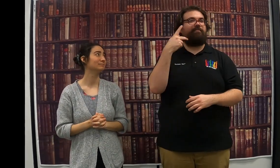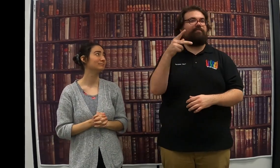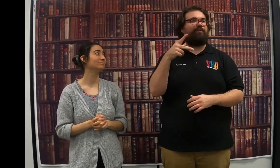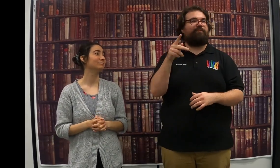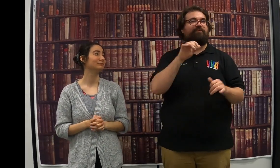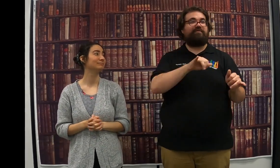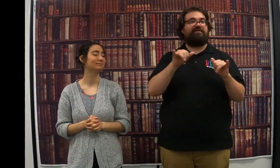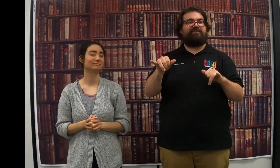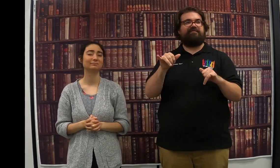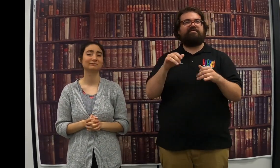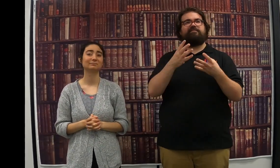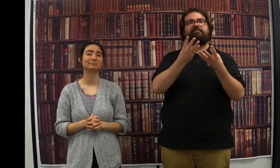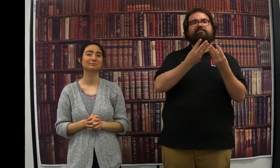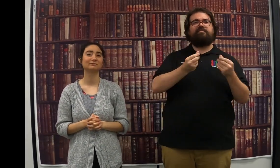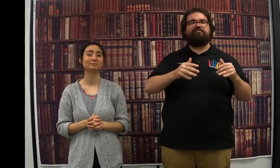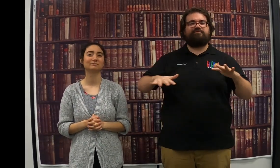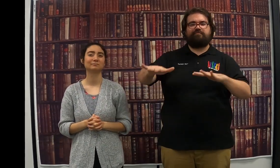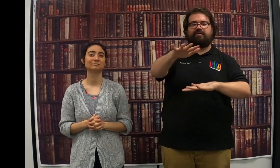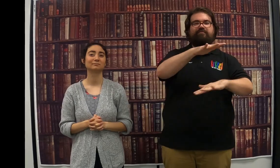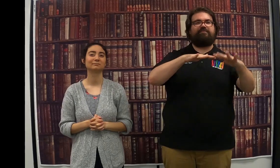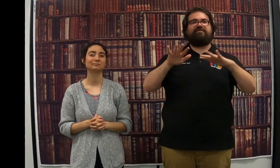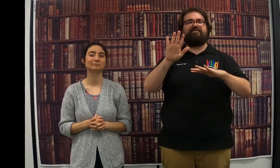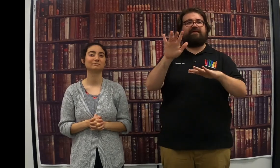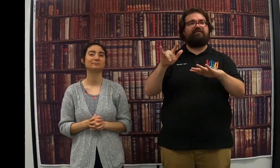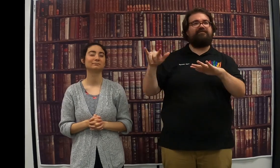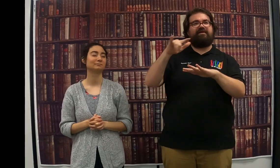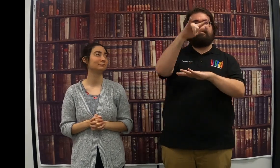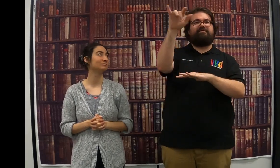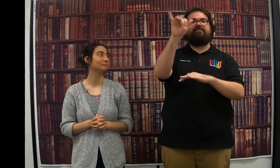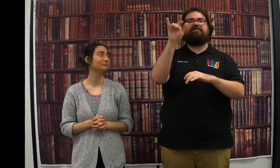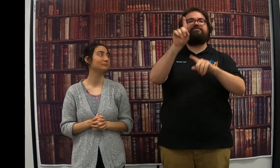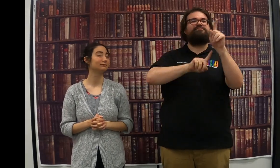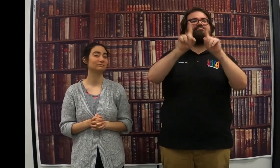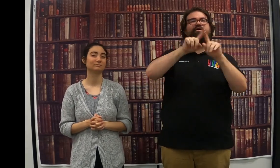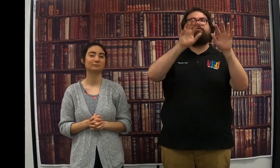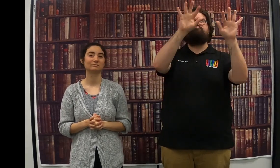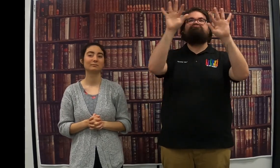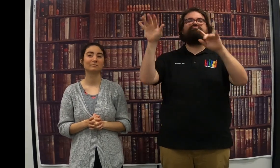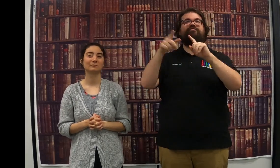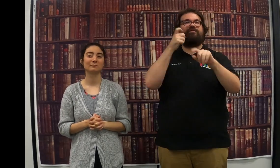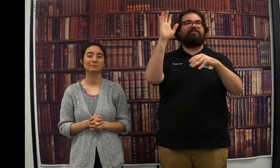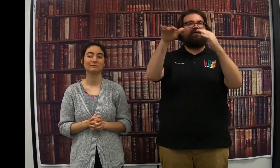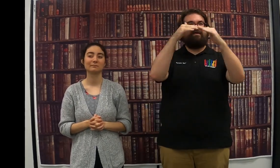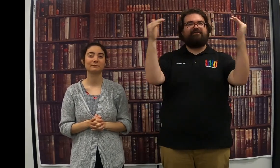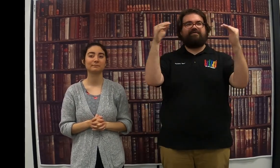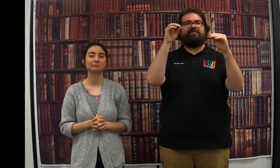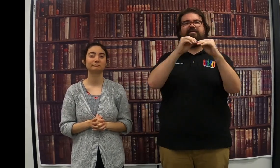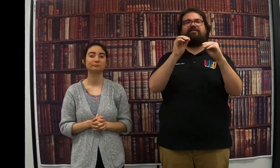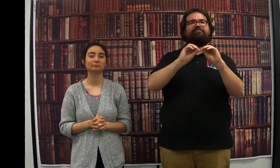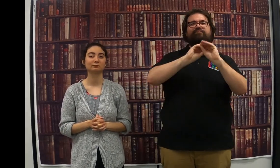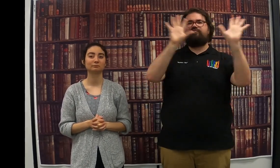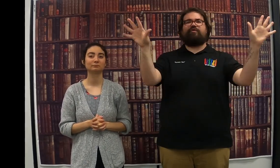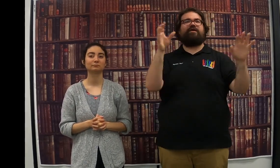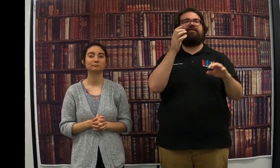The pale purple even melts around thy flight, like a star of heaven in the broad